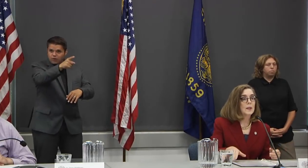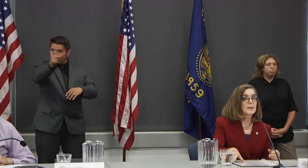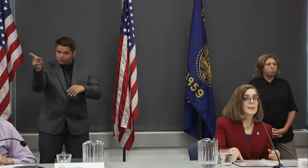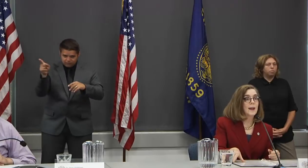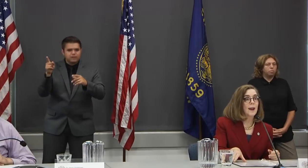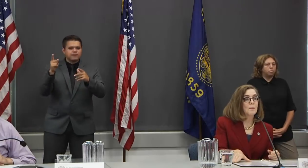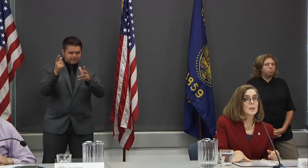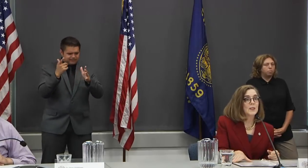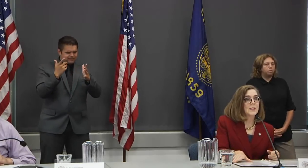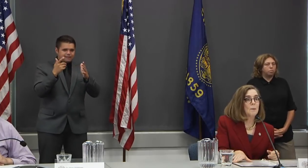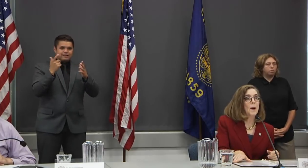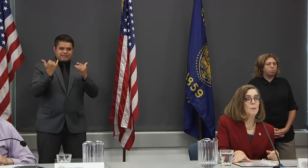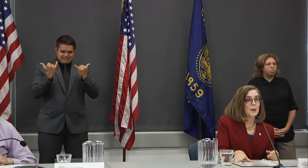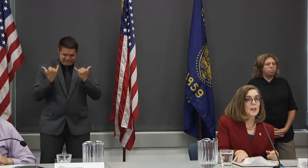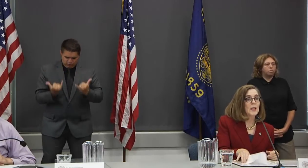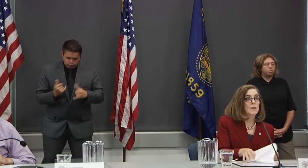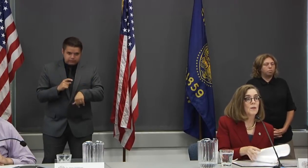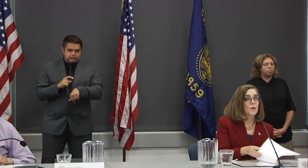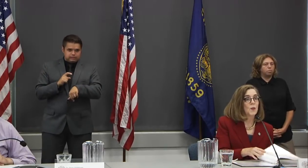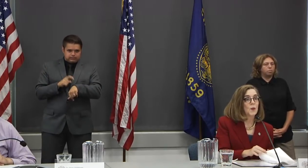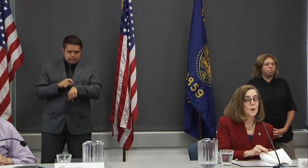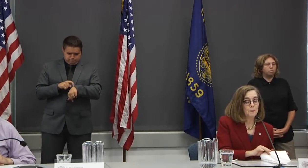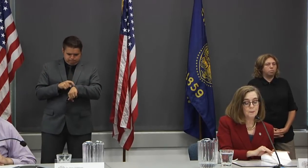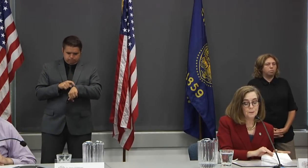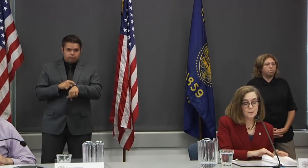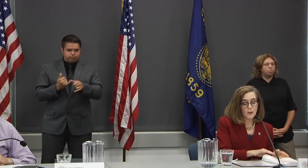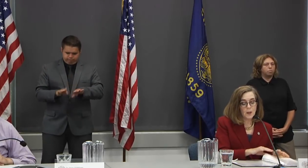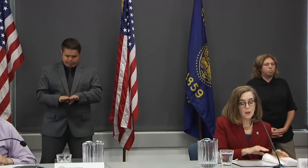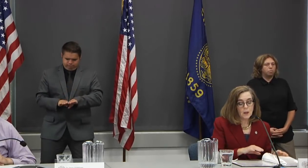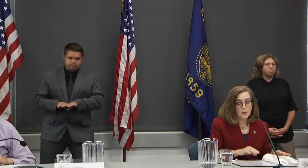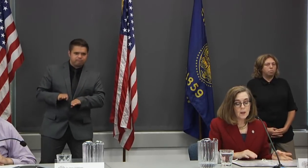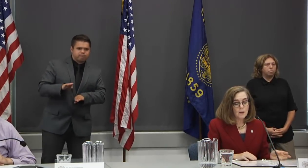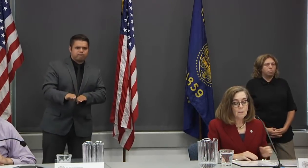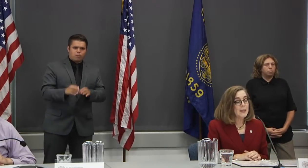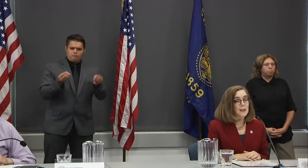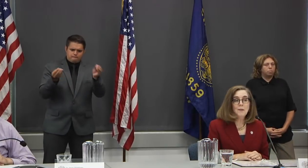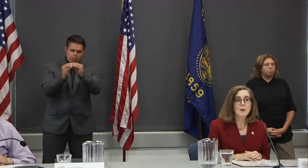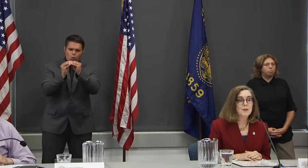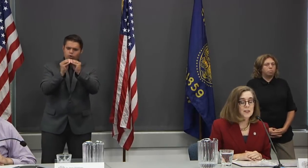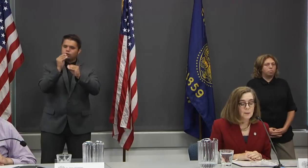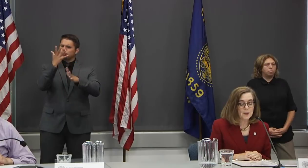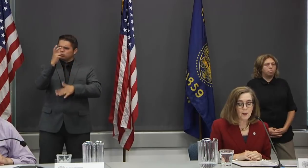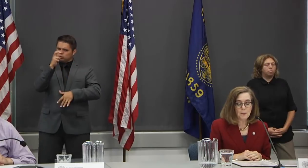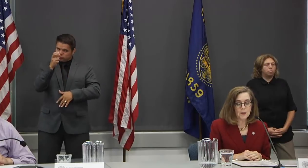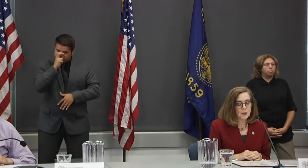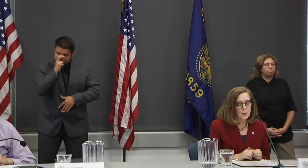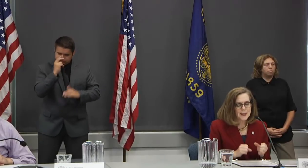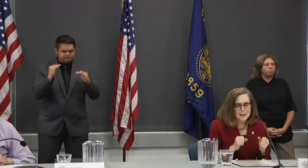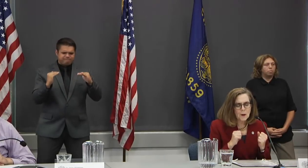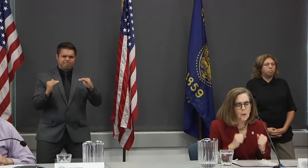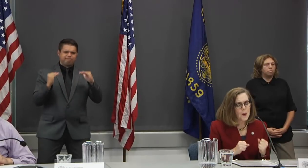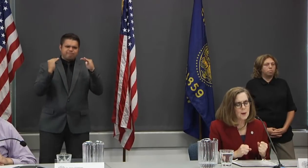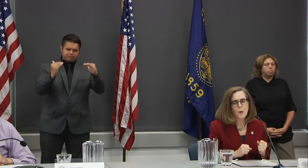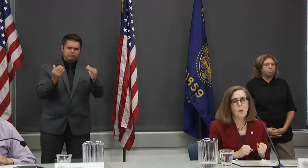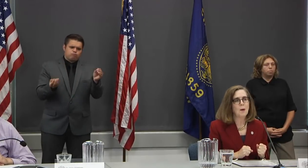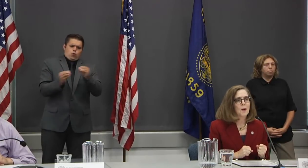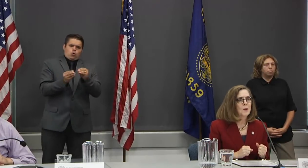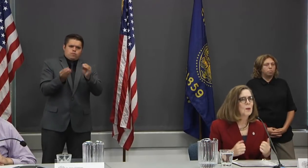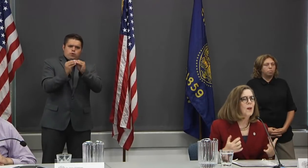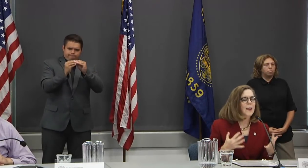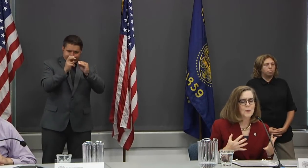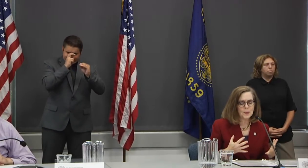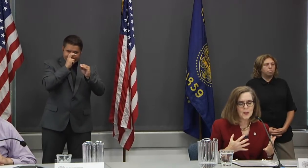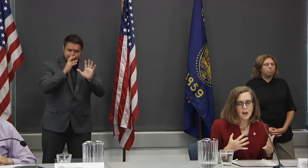Now is the time to step up even further. Many of you have stepped up and are doing incredible